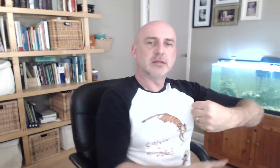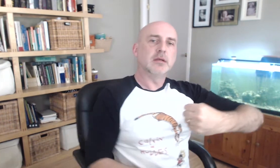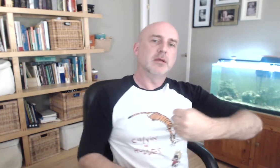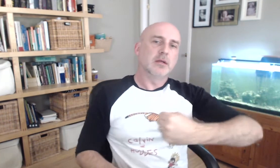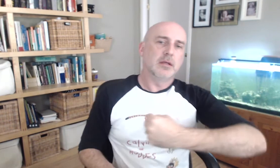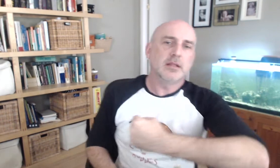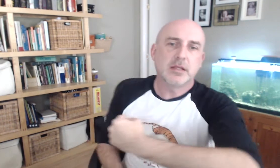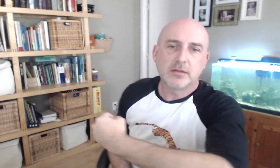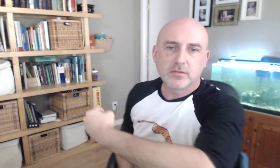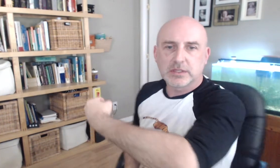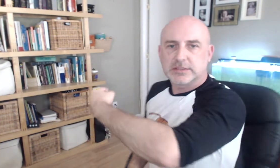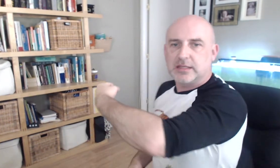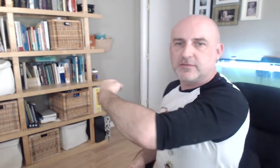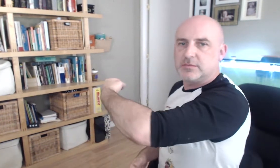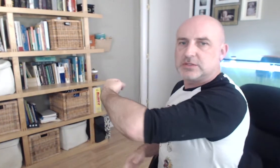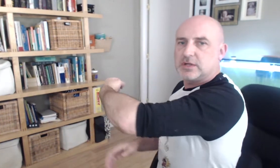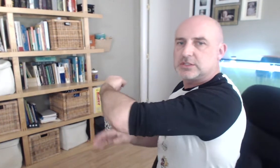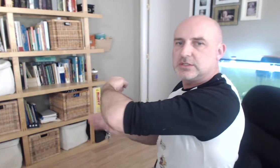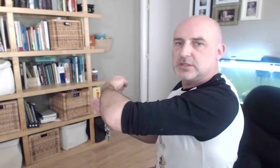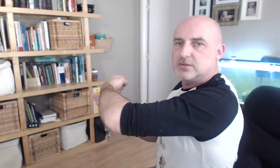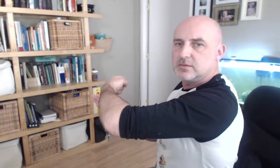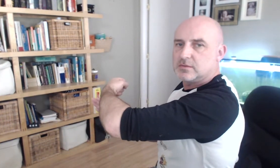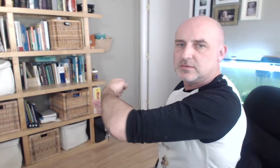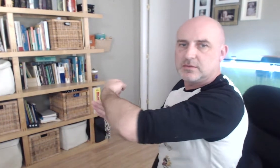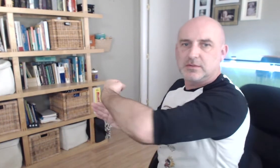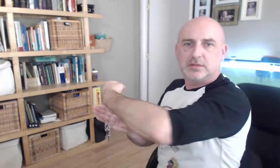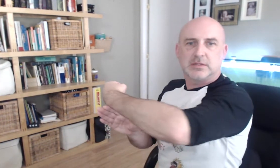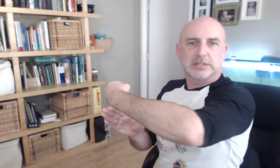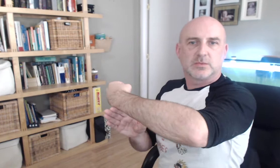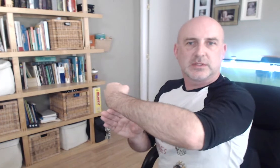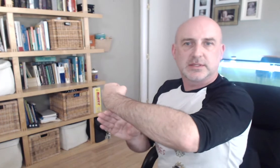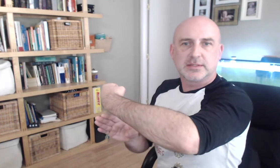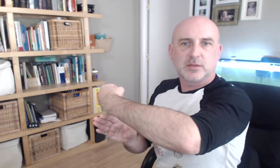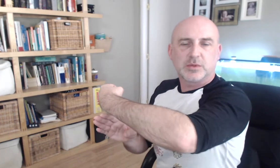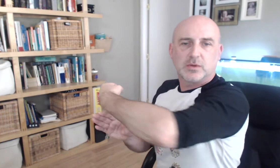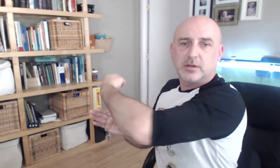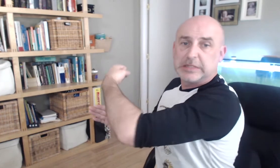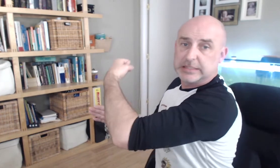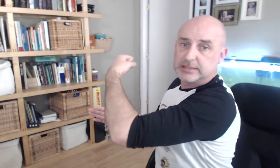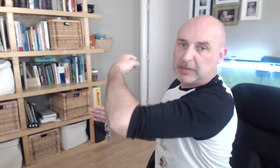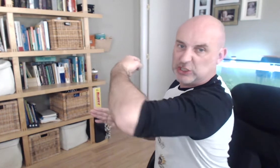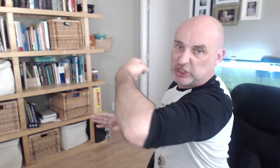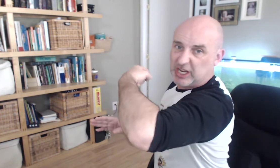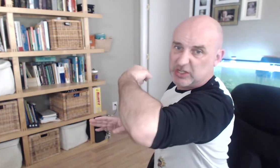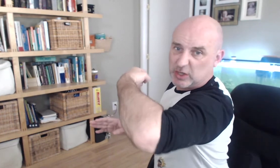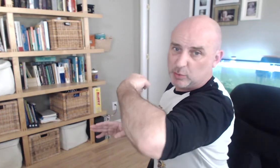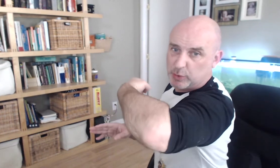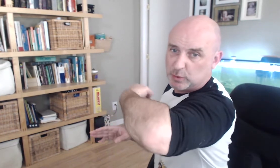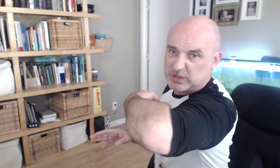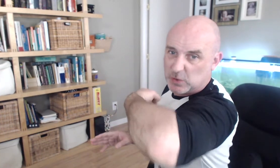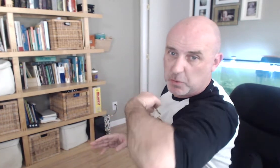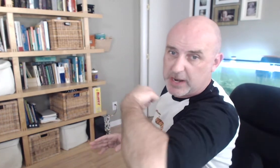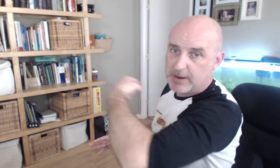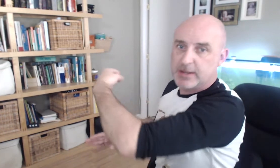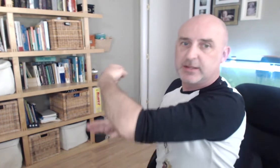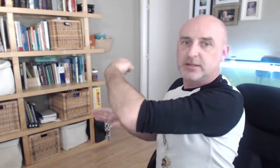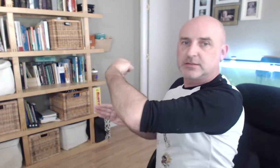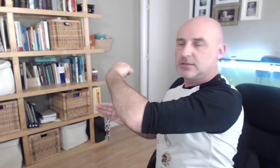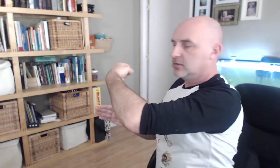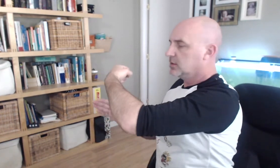Basket. And then you sign it from this direction too. Whoa, that really doesn't help you at all because my giant elbow is in the way. So you're going to